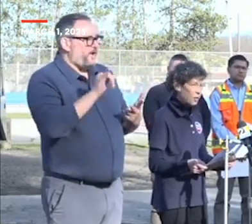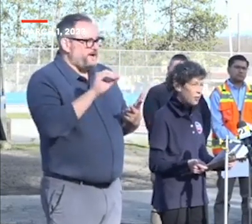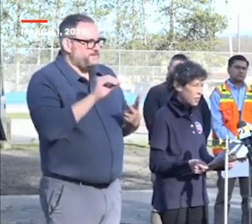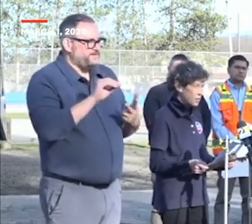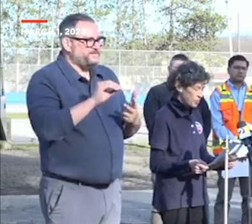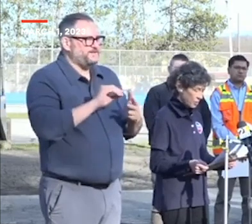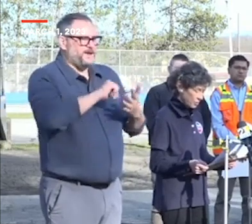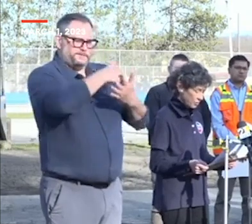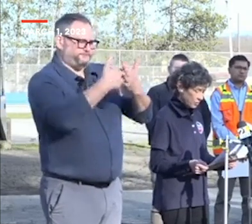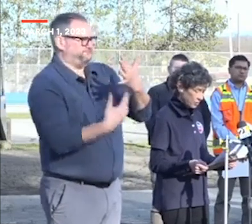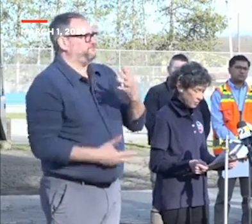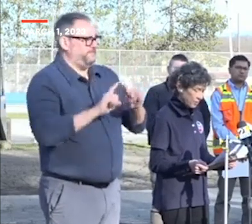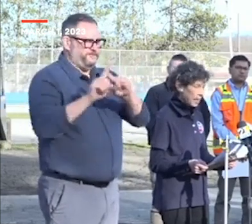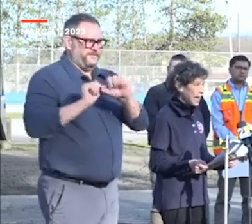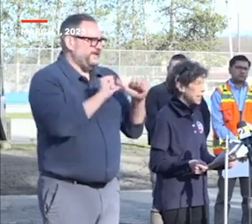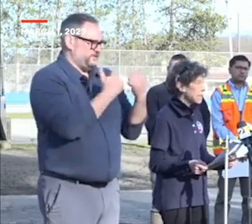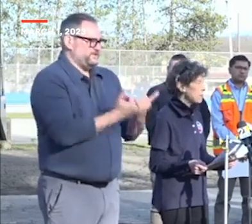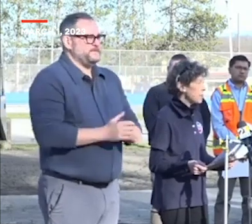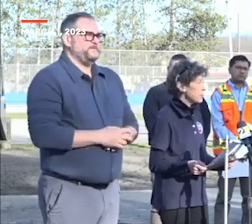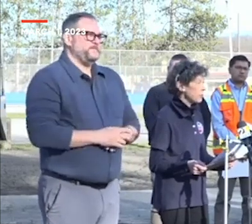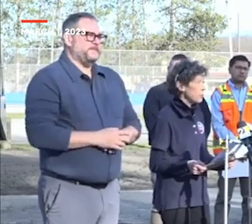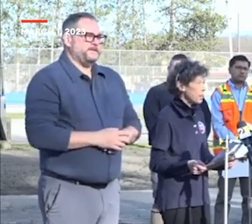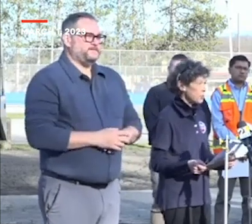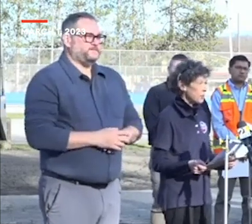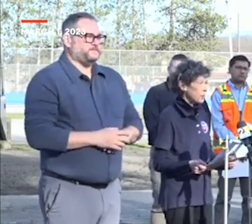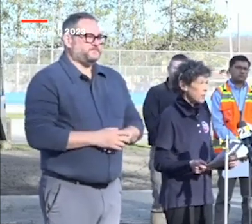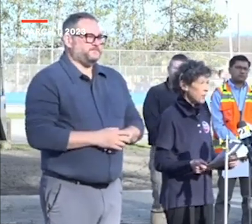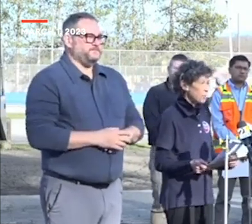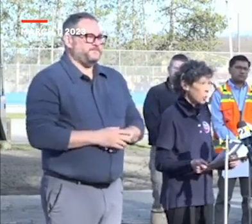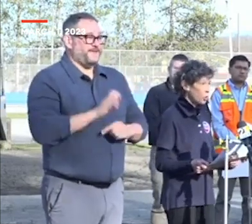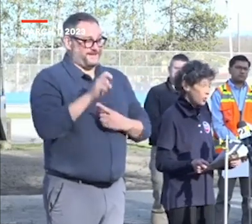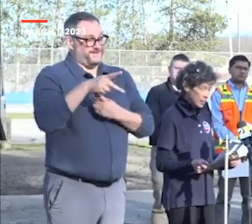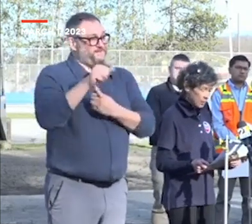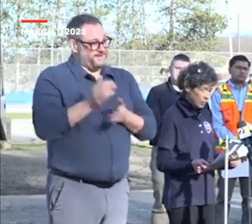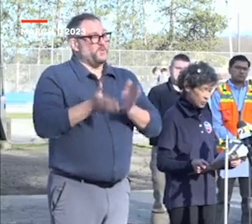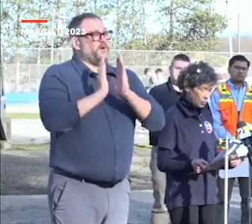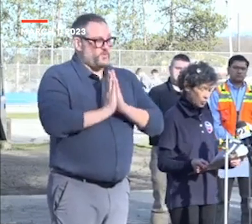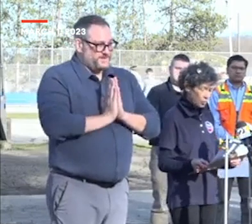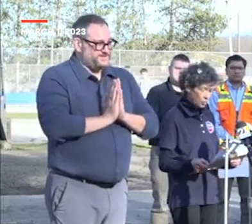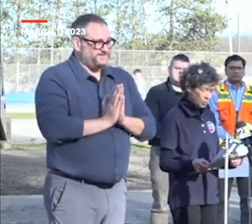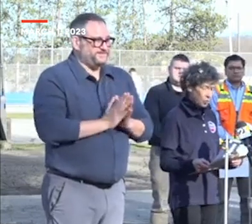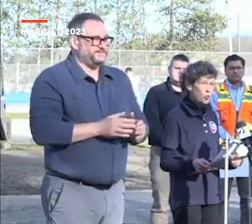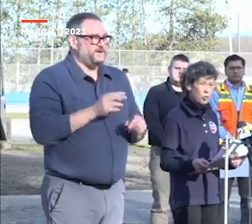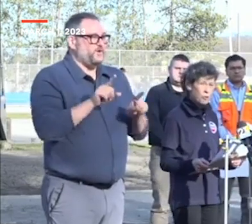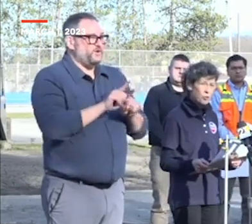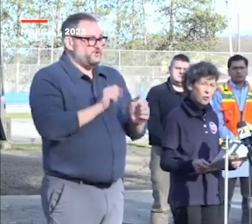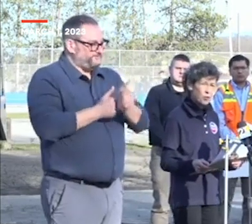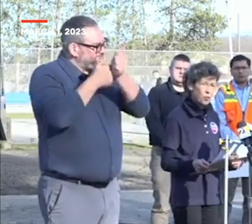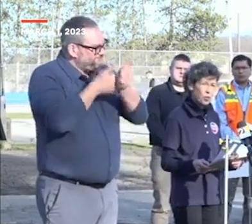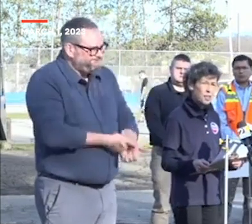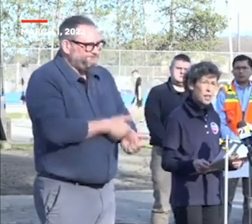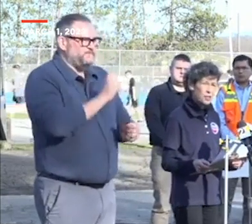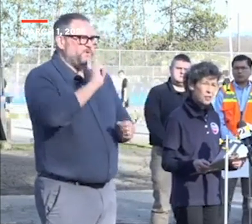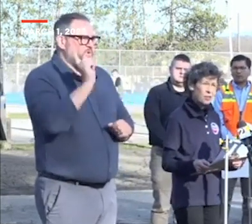and other agencies. At EPA's request and per EPA's order, Norfolk